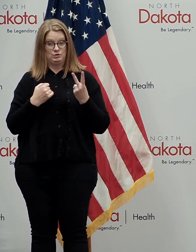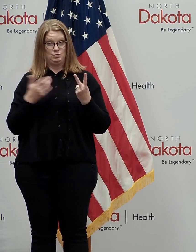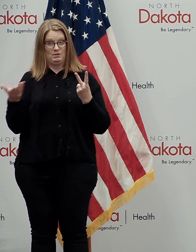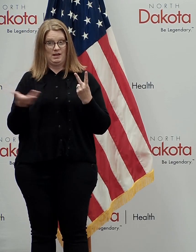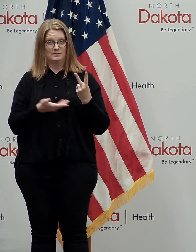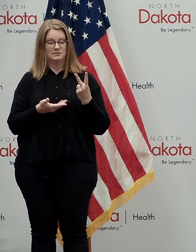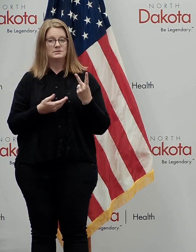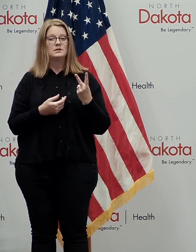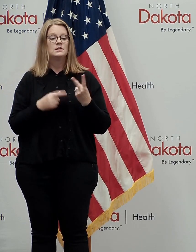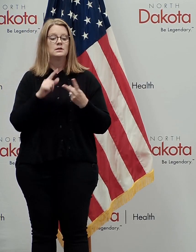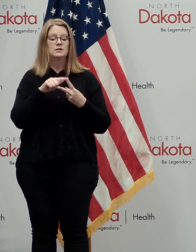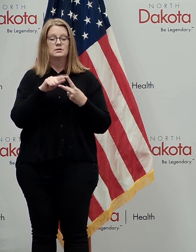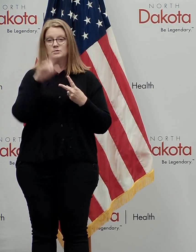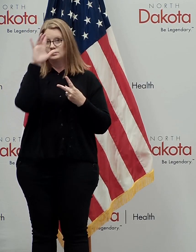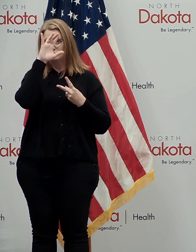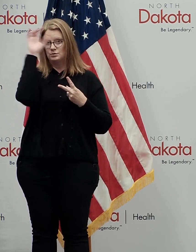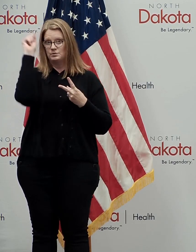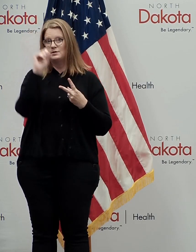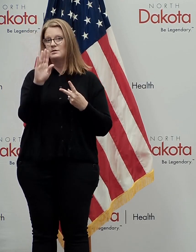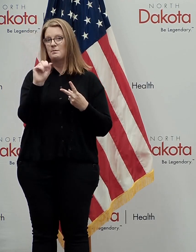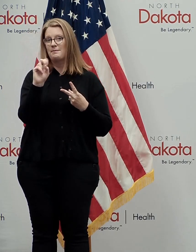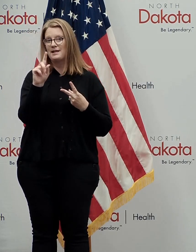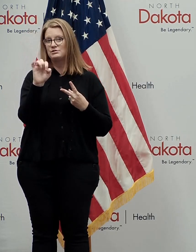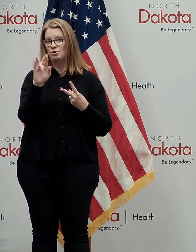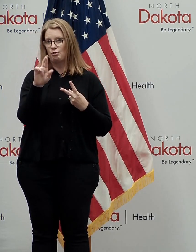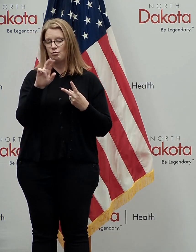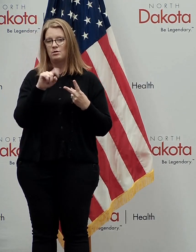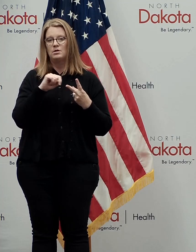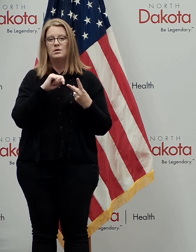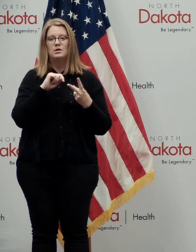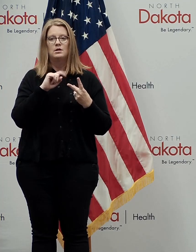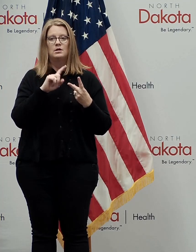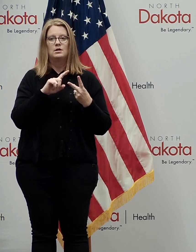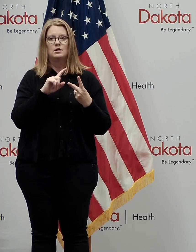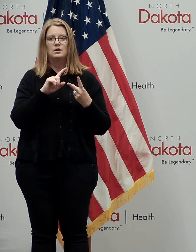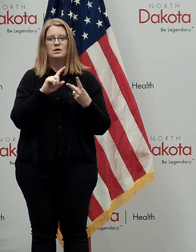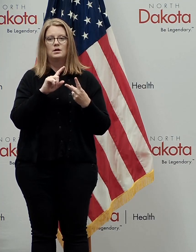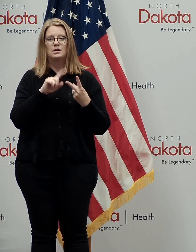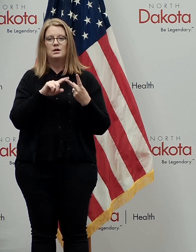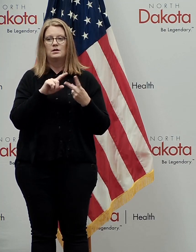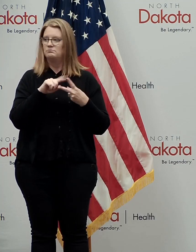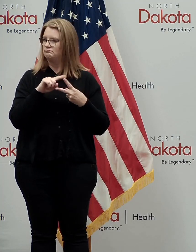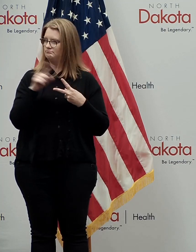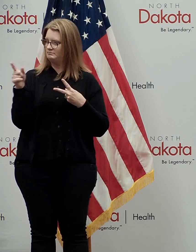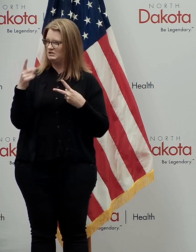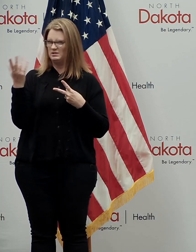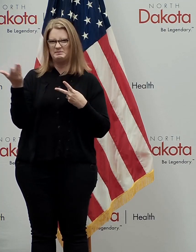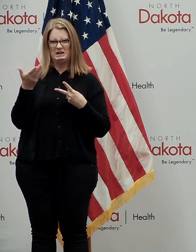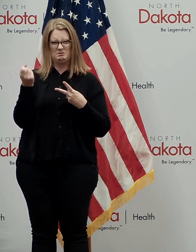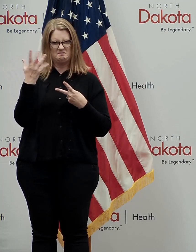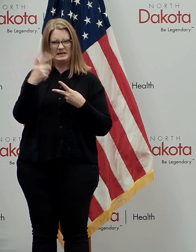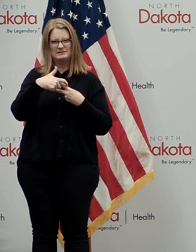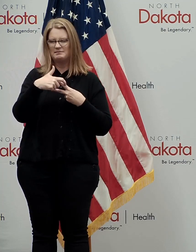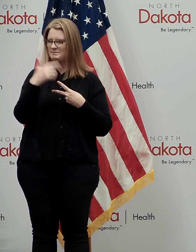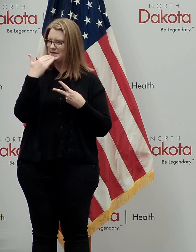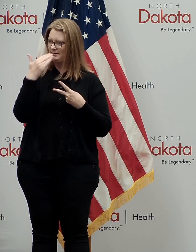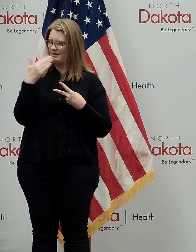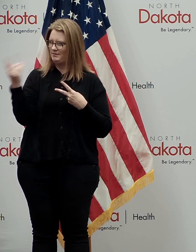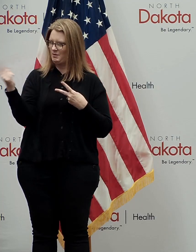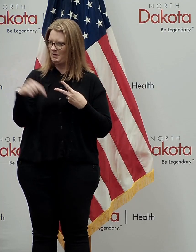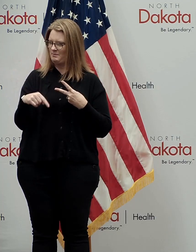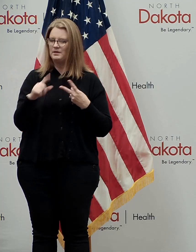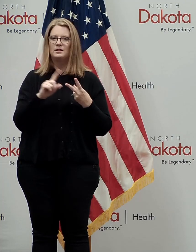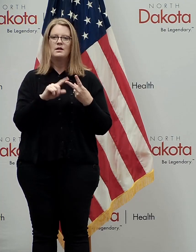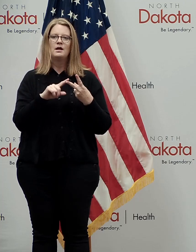today. Superintendent Baesler will be back and to join us, as she has many times before. Thank you, Superintendent, for being here.